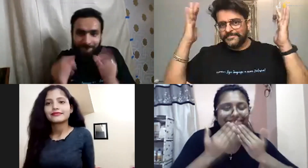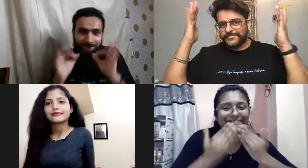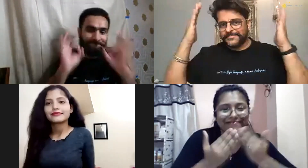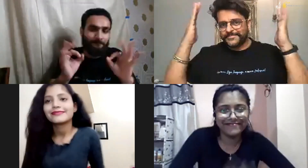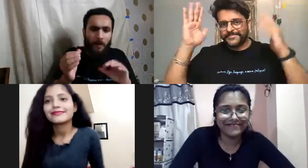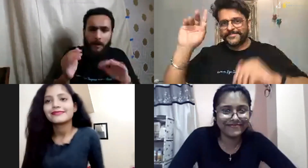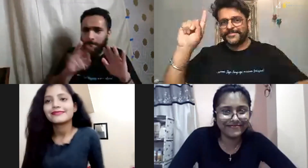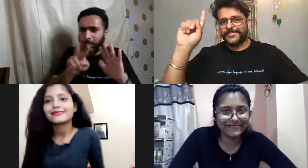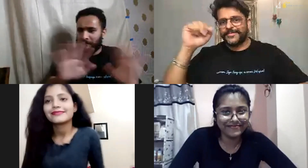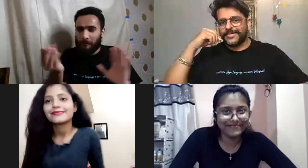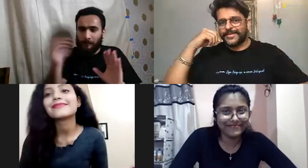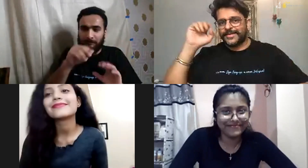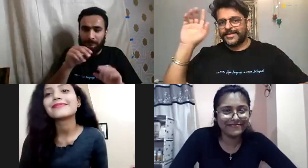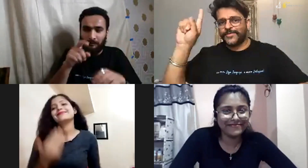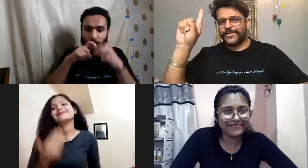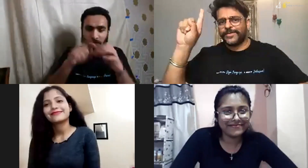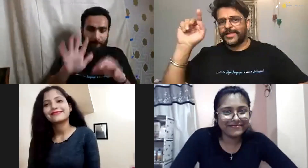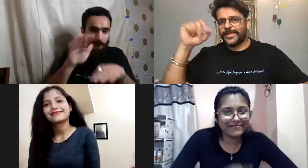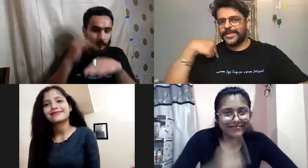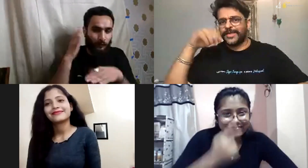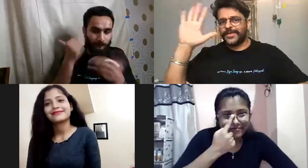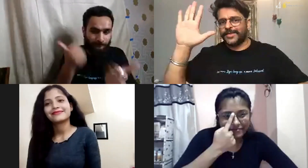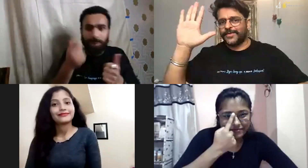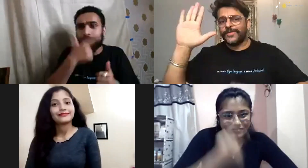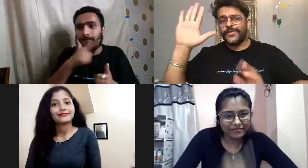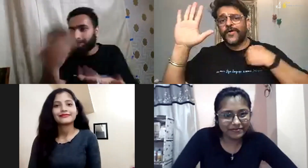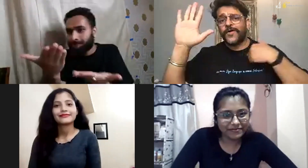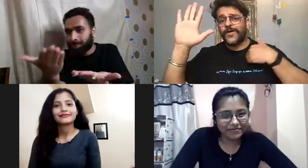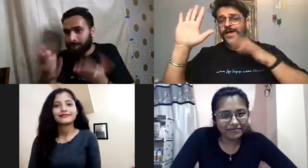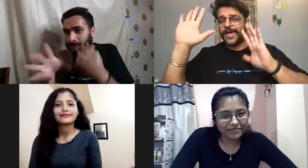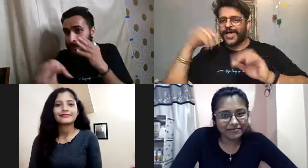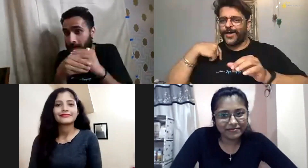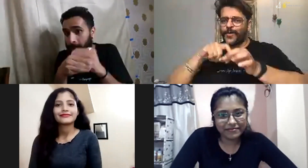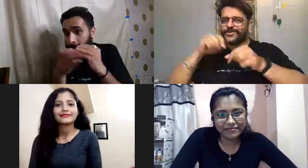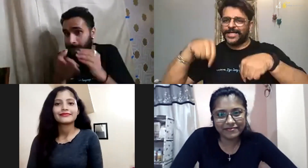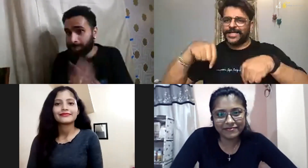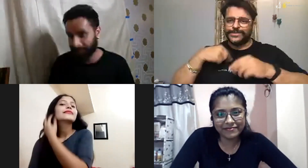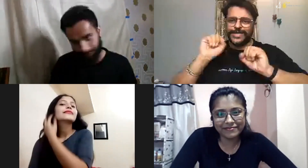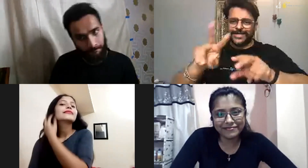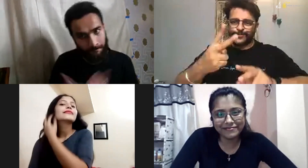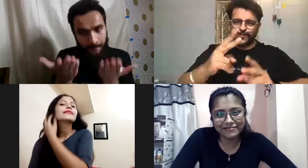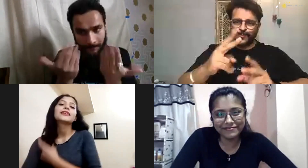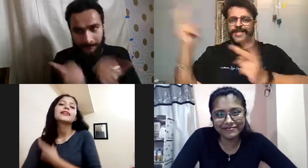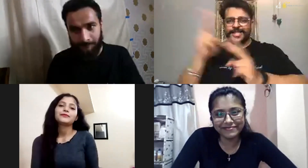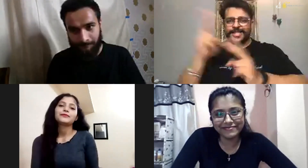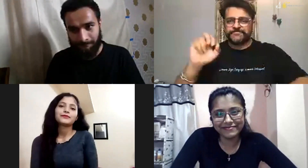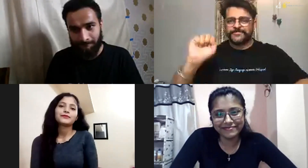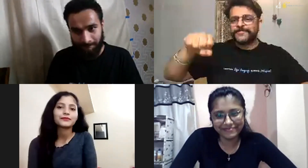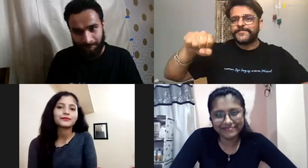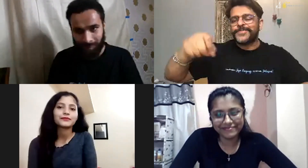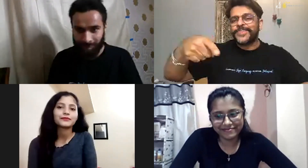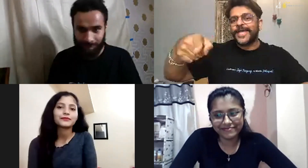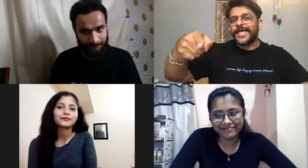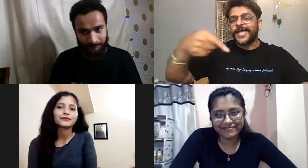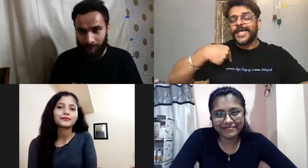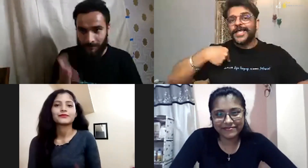holds. Waving hands for the both of you. We have one more question, but we'll get to you. Here, I just want to ask one question